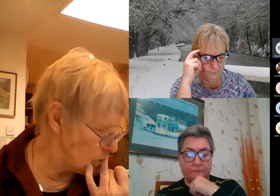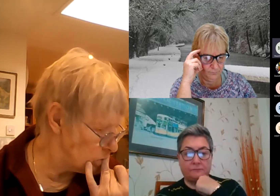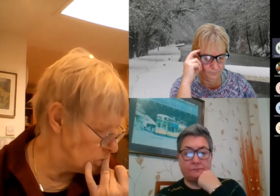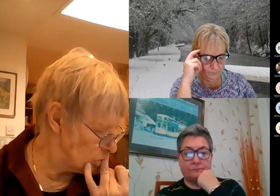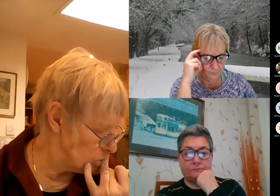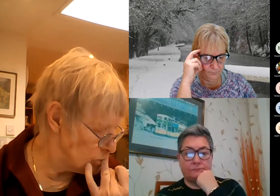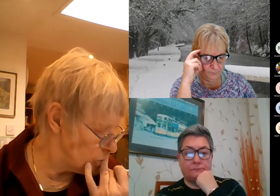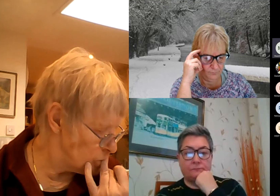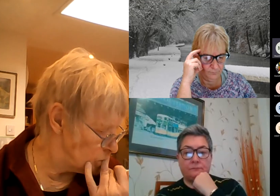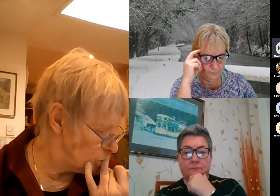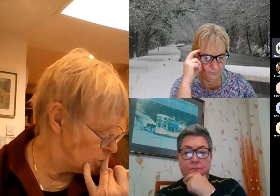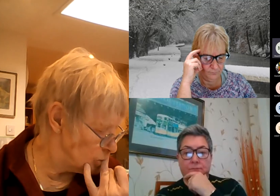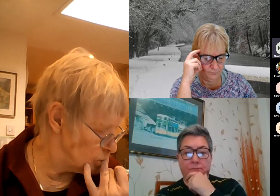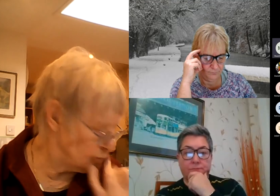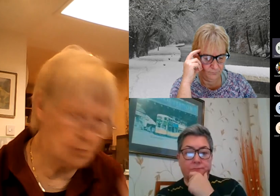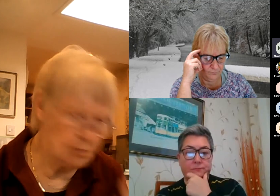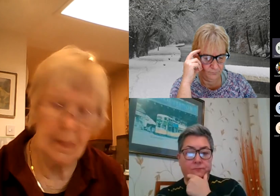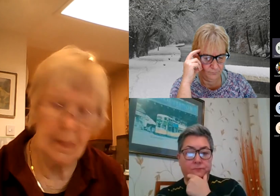may